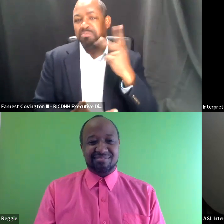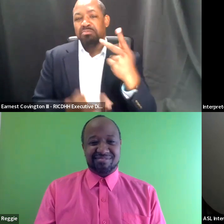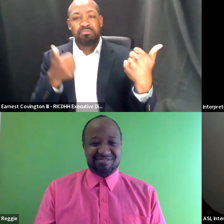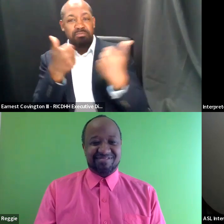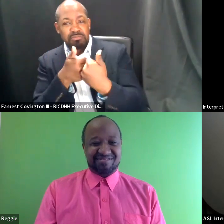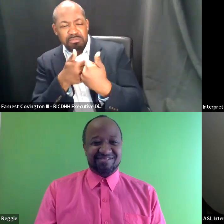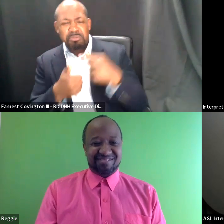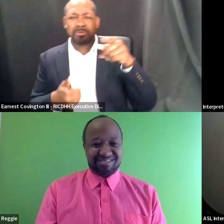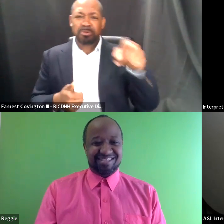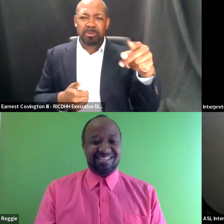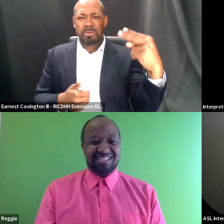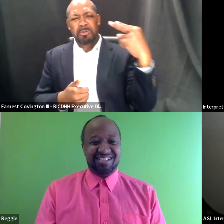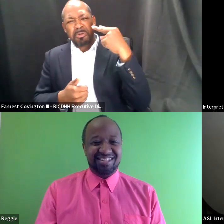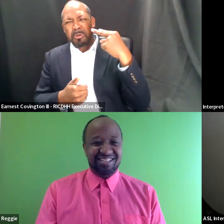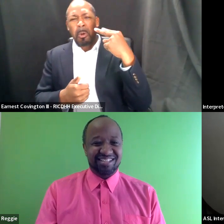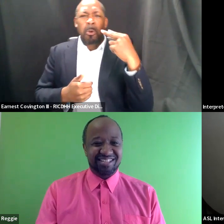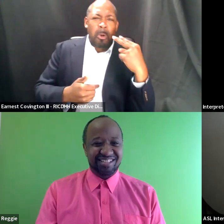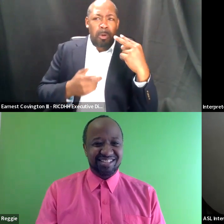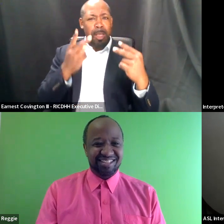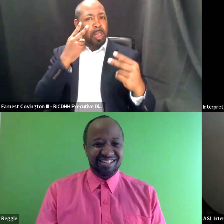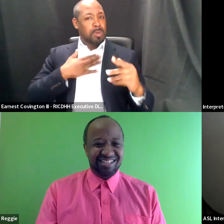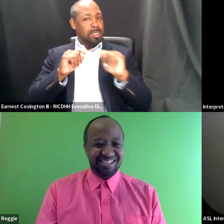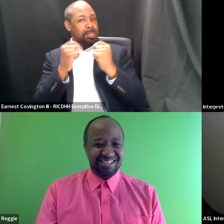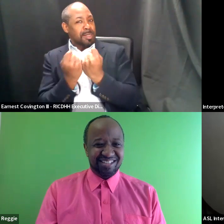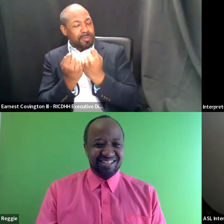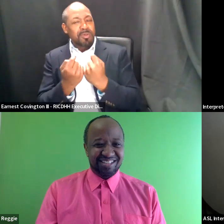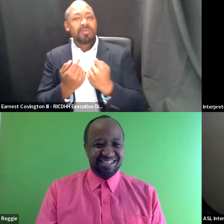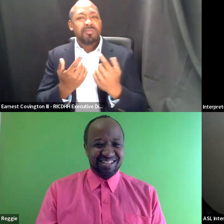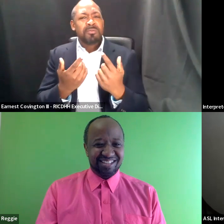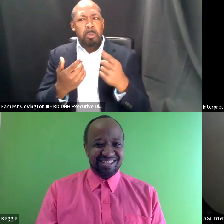against his former team for Atlanta Day School for the Deaf.